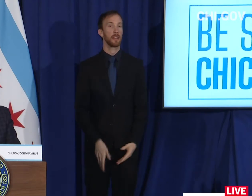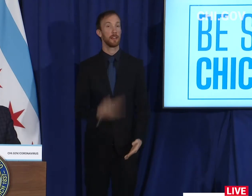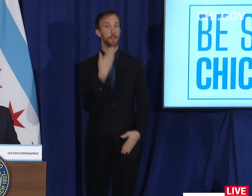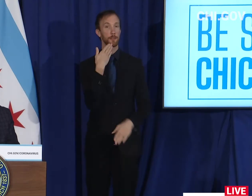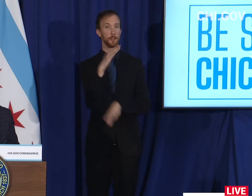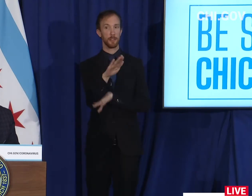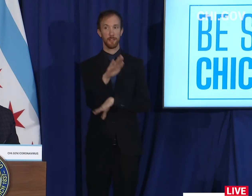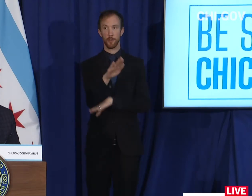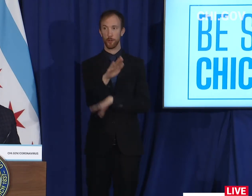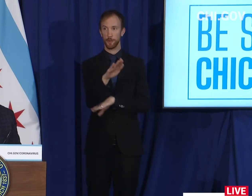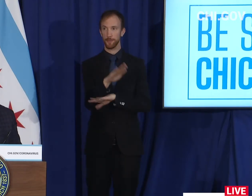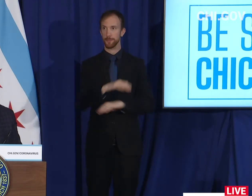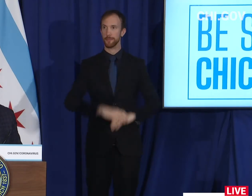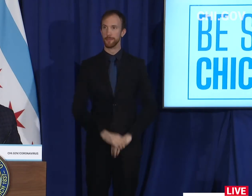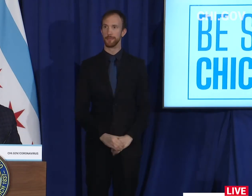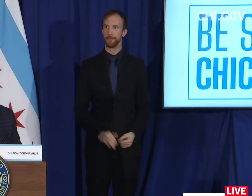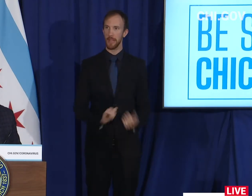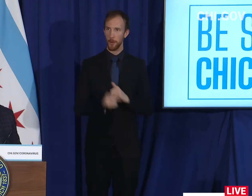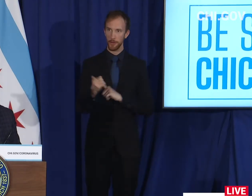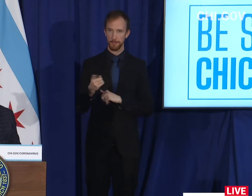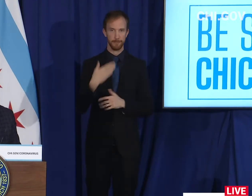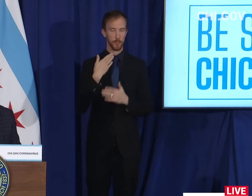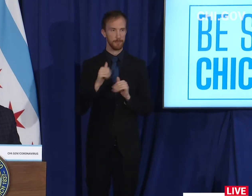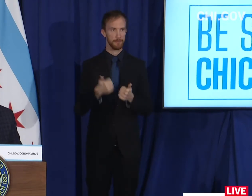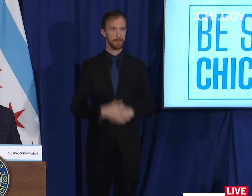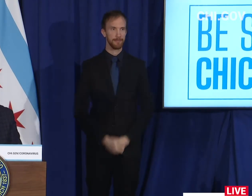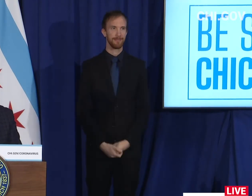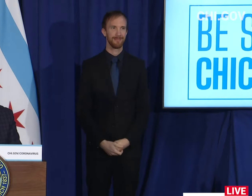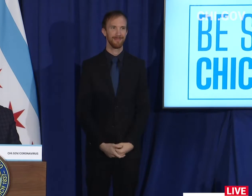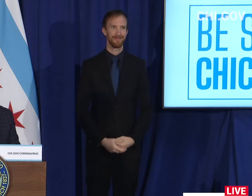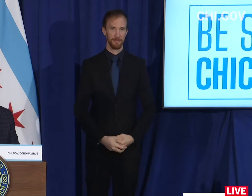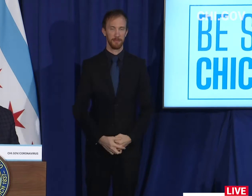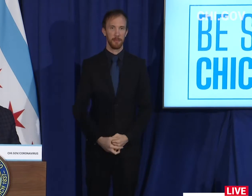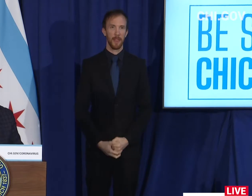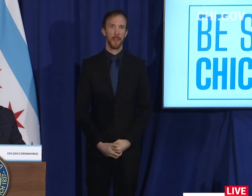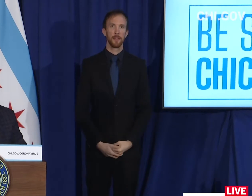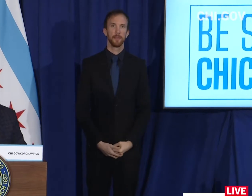afternoon. How are you, sir? Good.